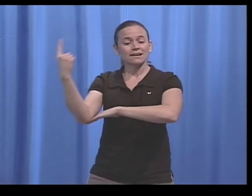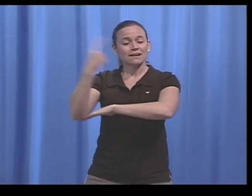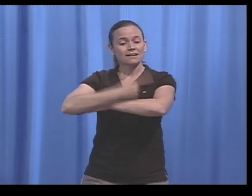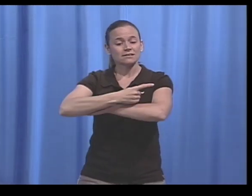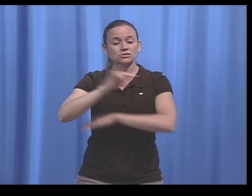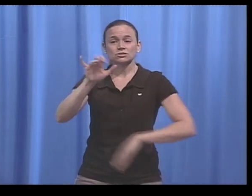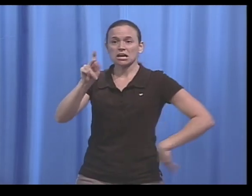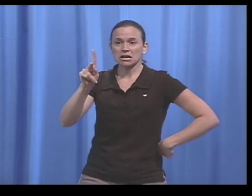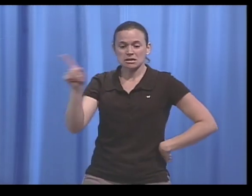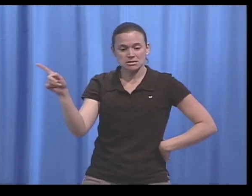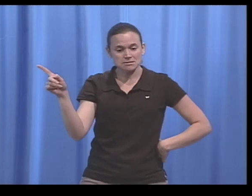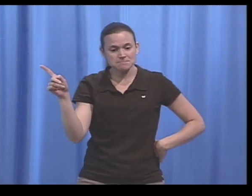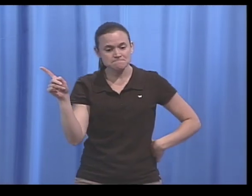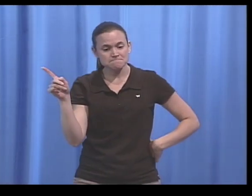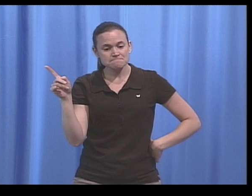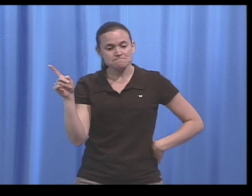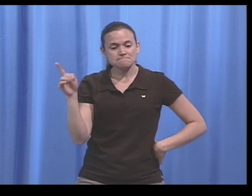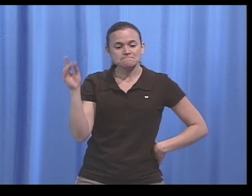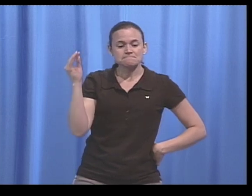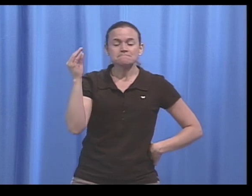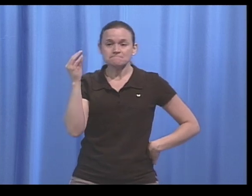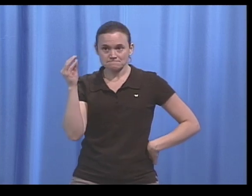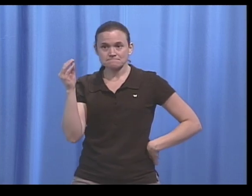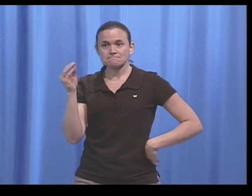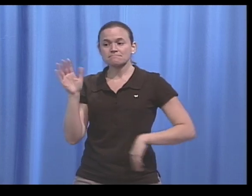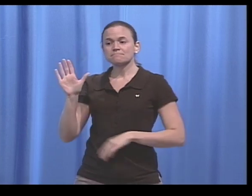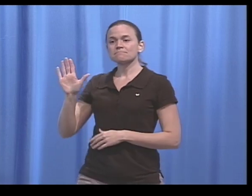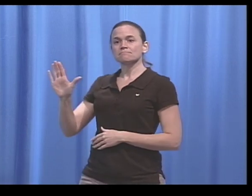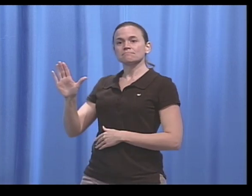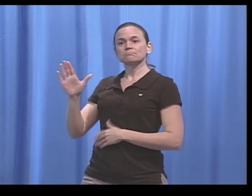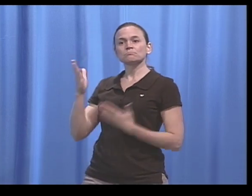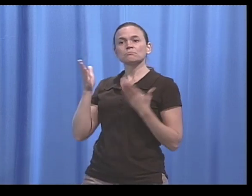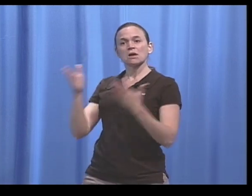The next day, Jack made his way